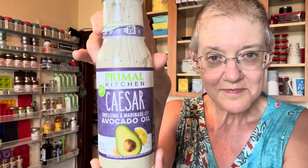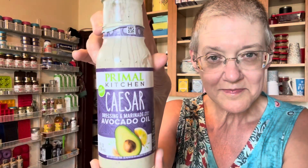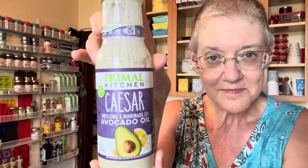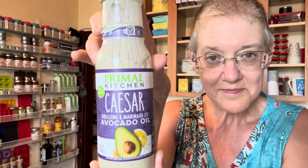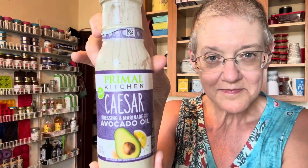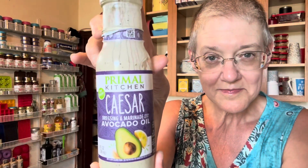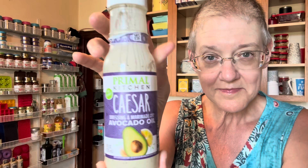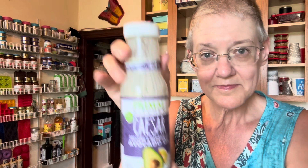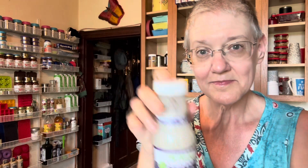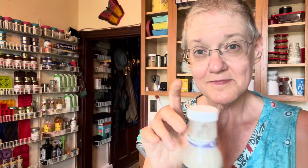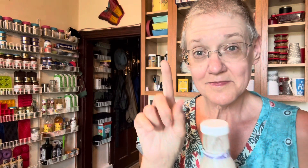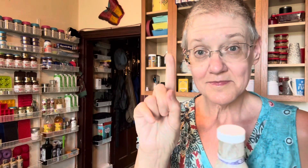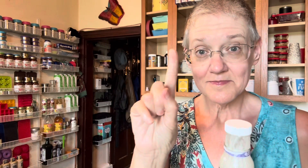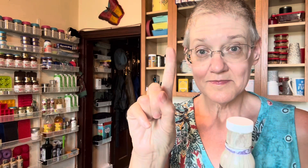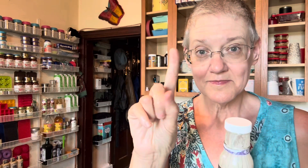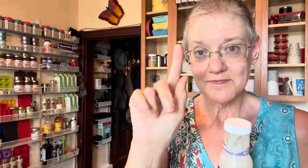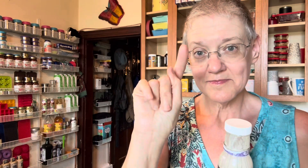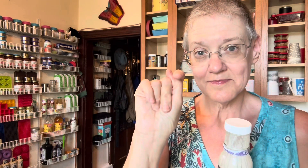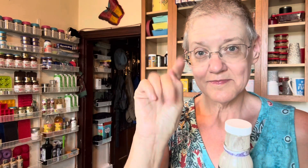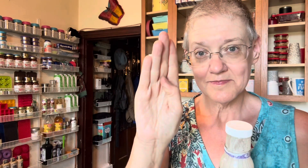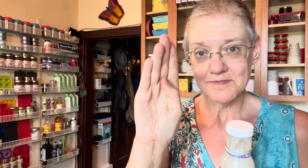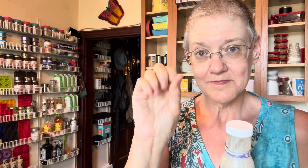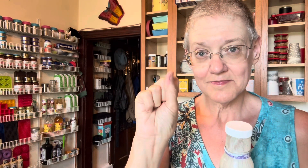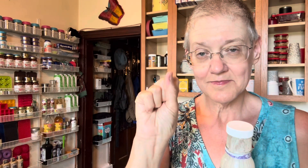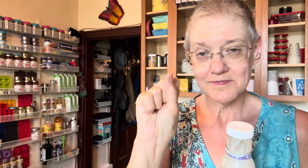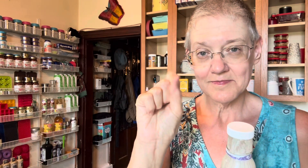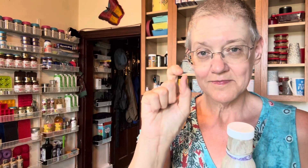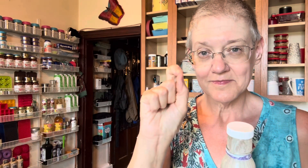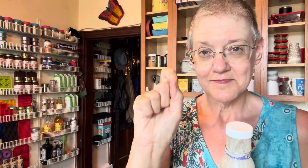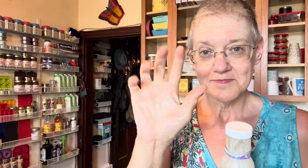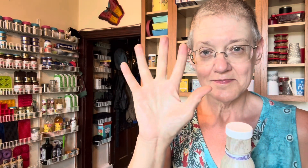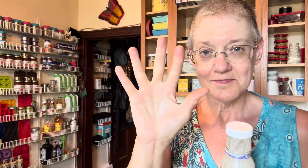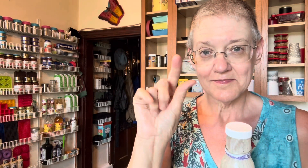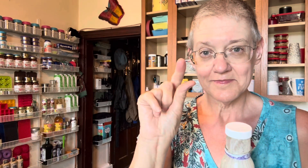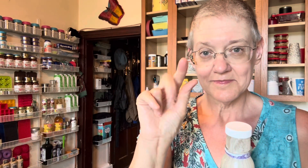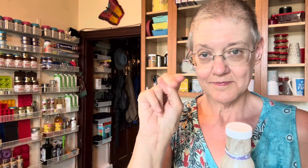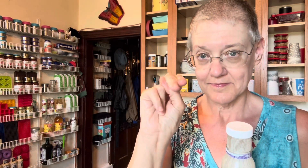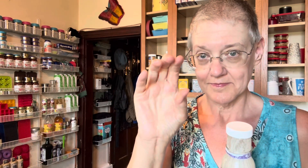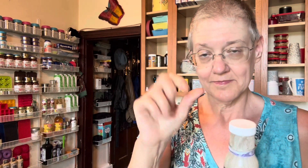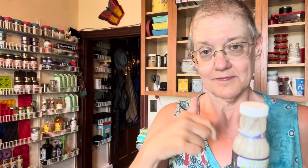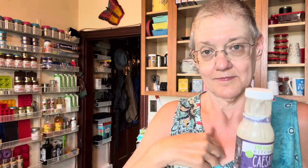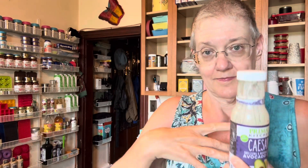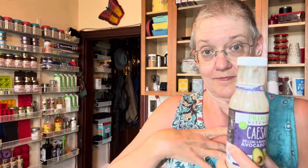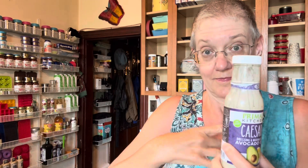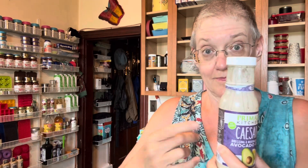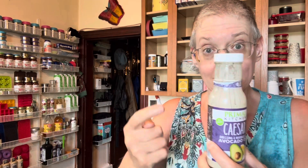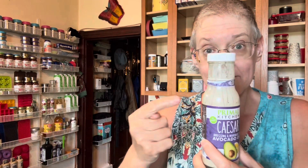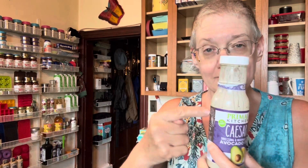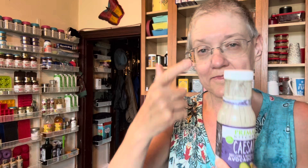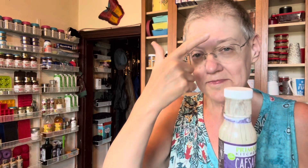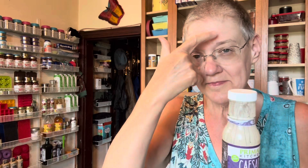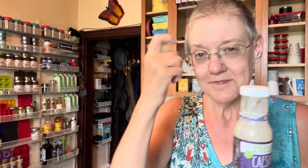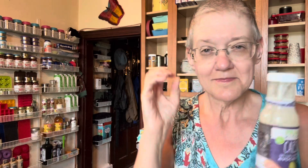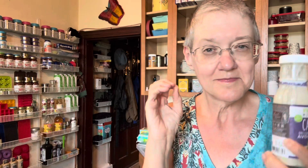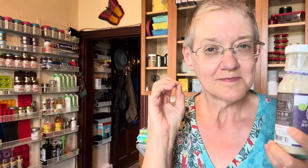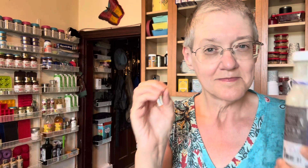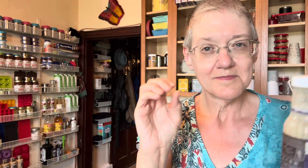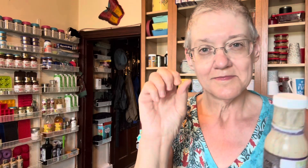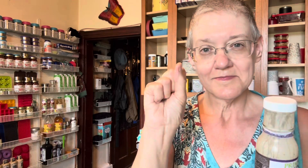Here's the dressing. 1 tablespoon is 0.5 grams of net carbs. I like this because it